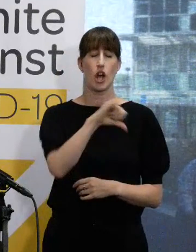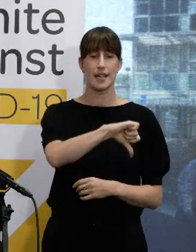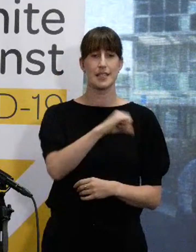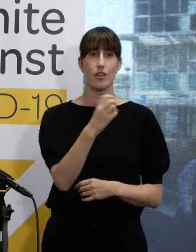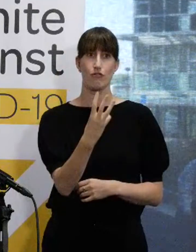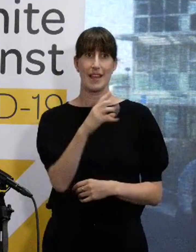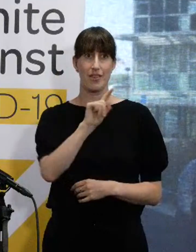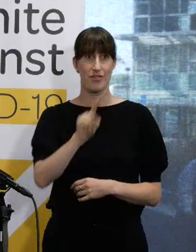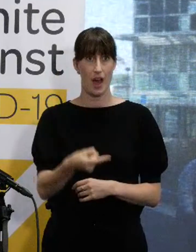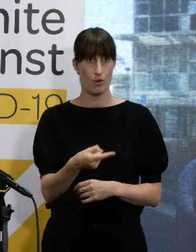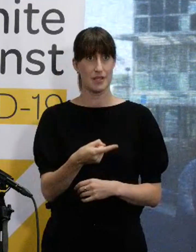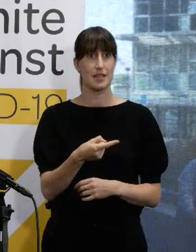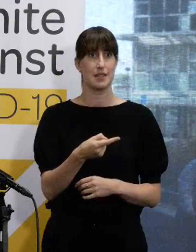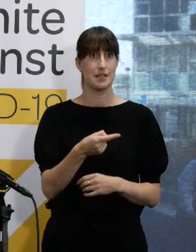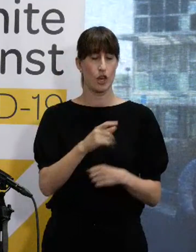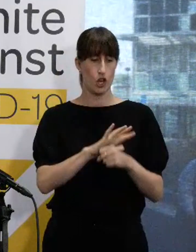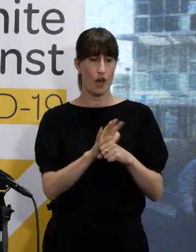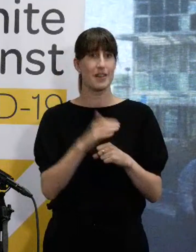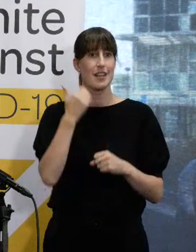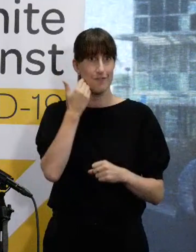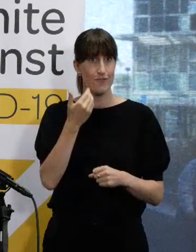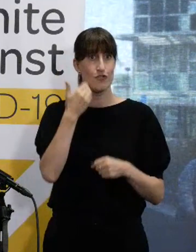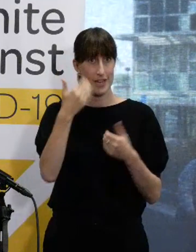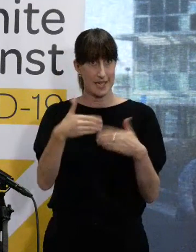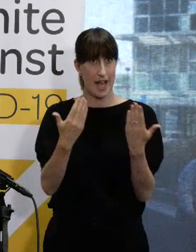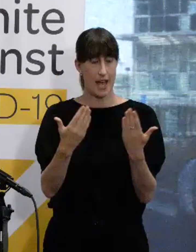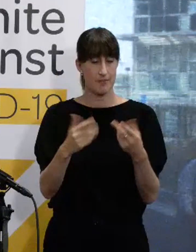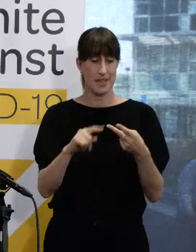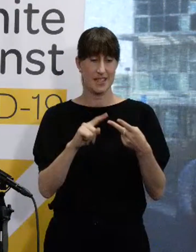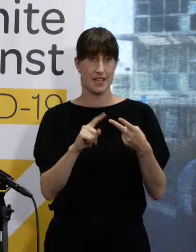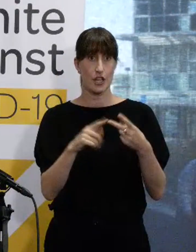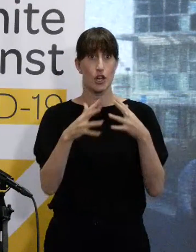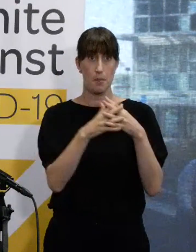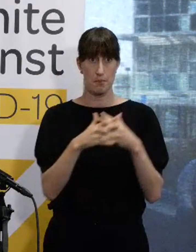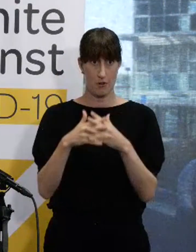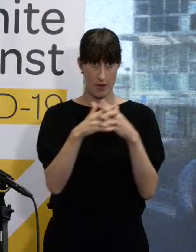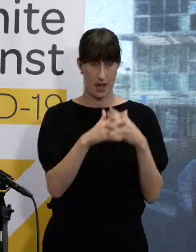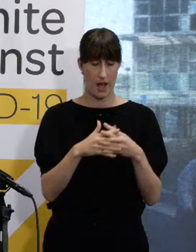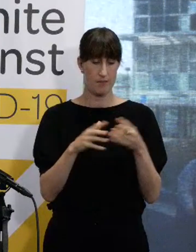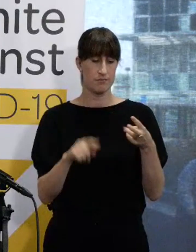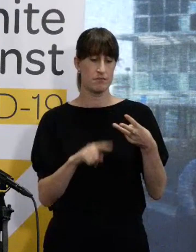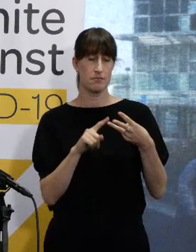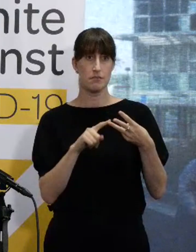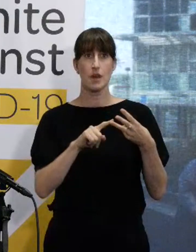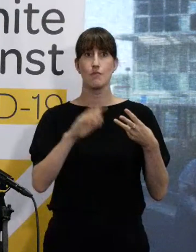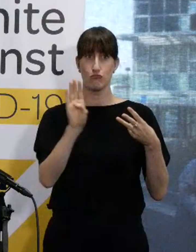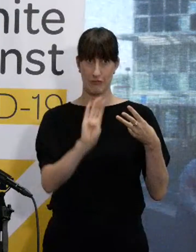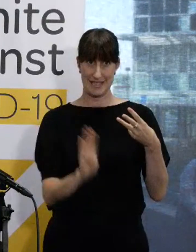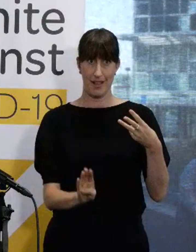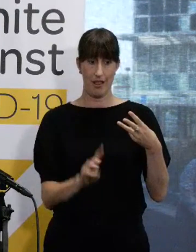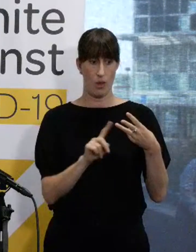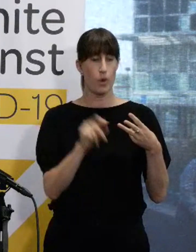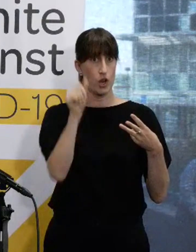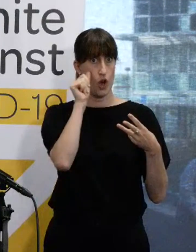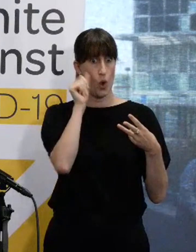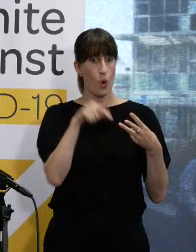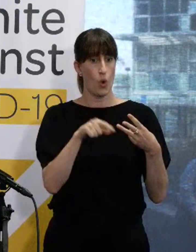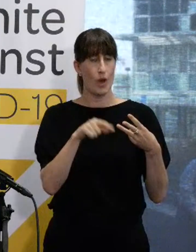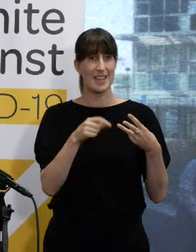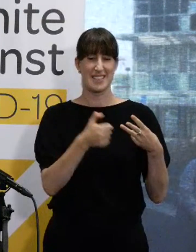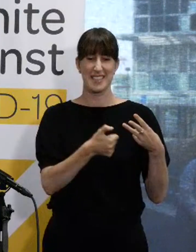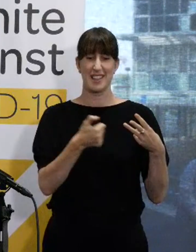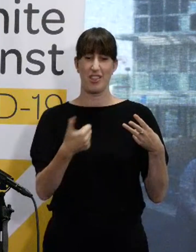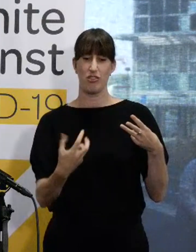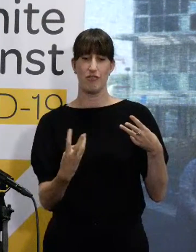day. The US is in second place with 64,000. Brazil, we know, is also a real hotspot,